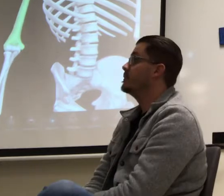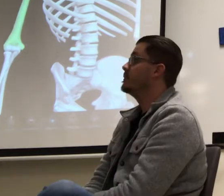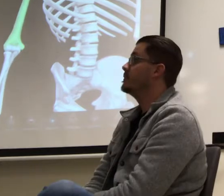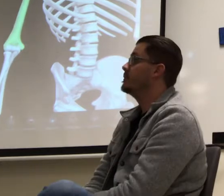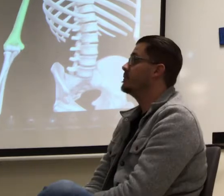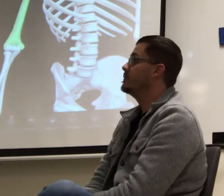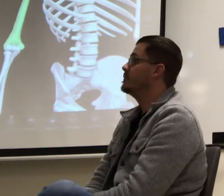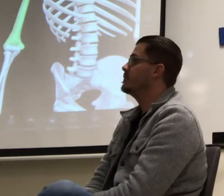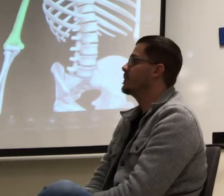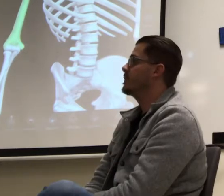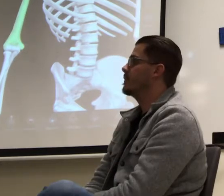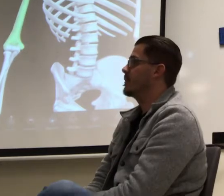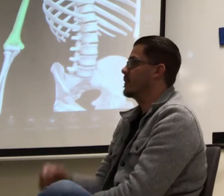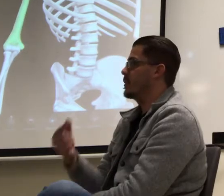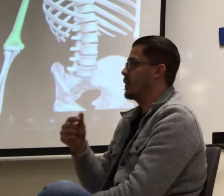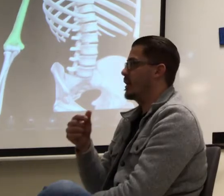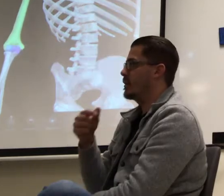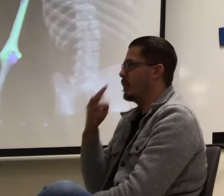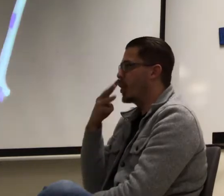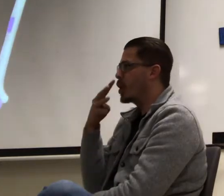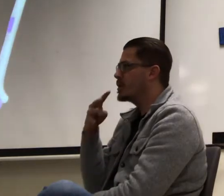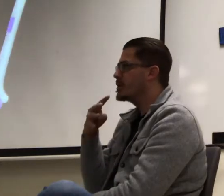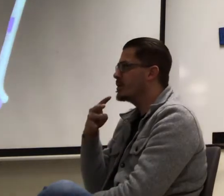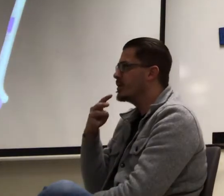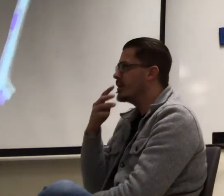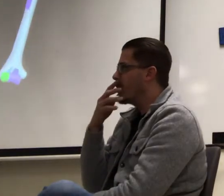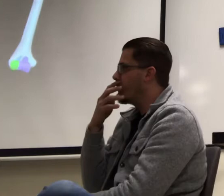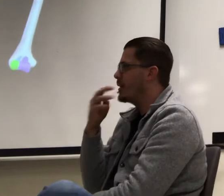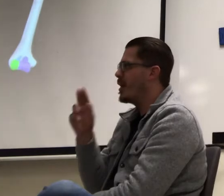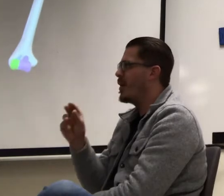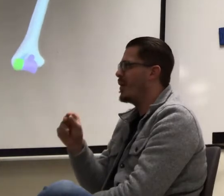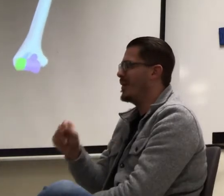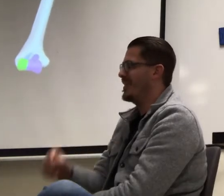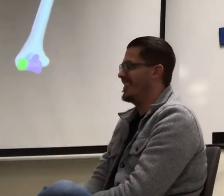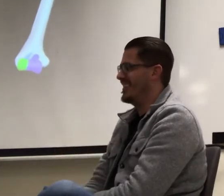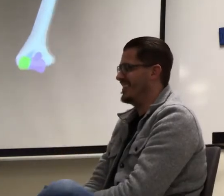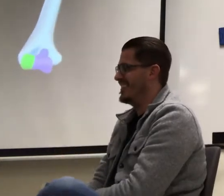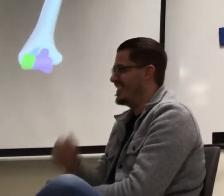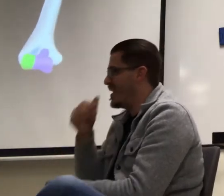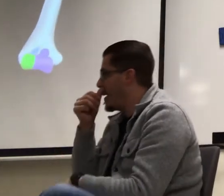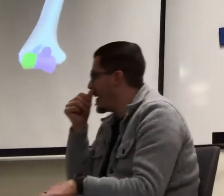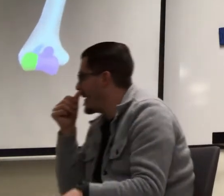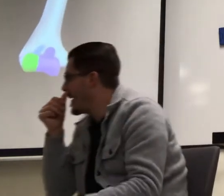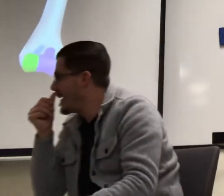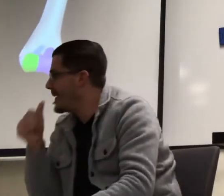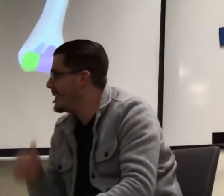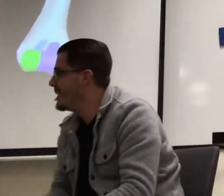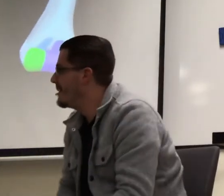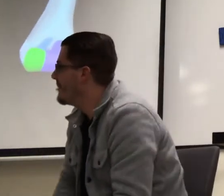The trochlea and capitula. Let me highlight one. So we're going to go down to distal